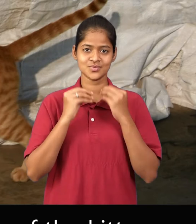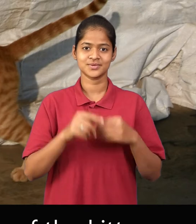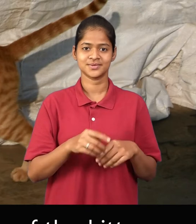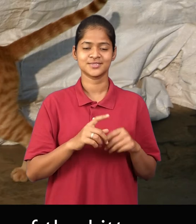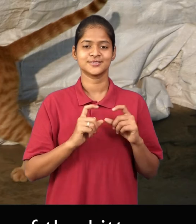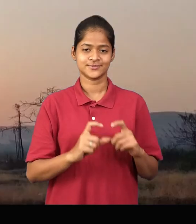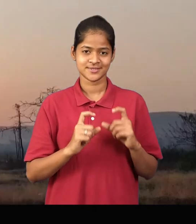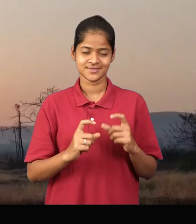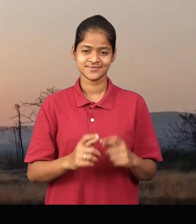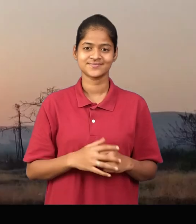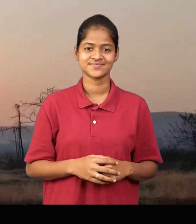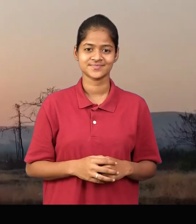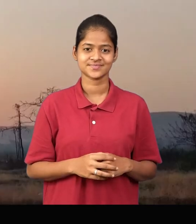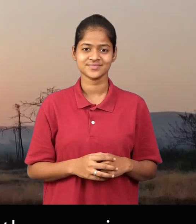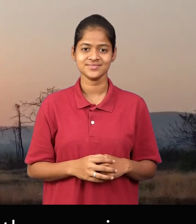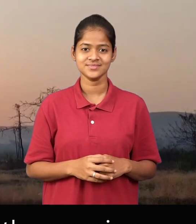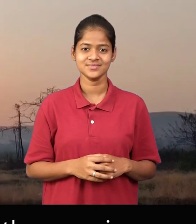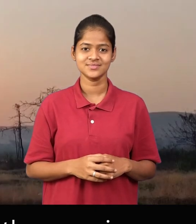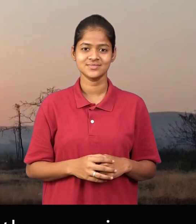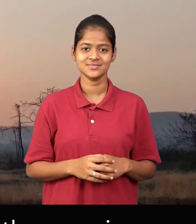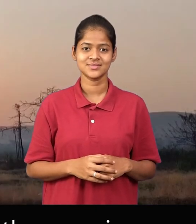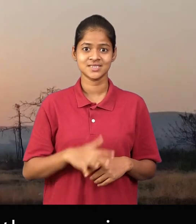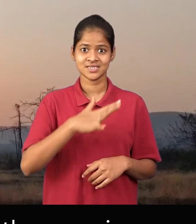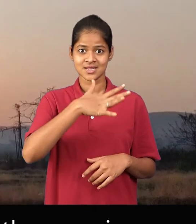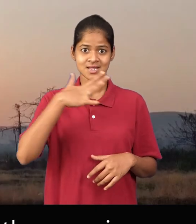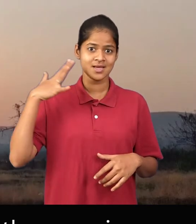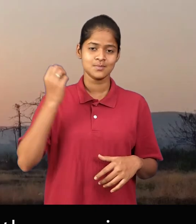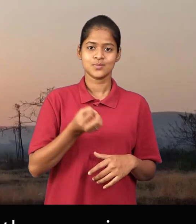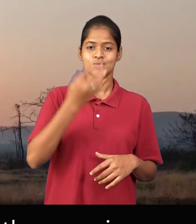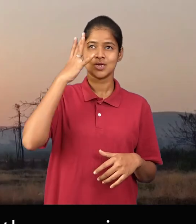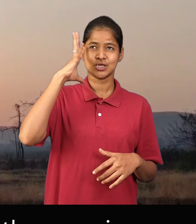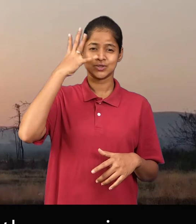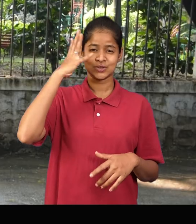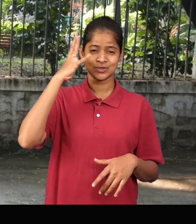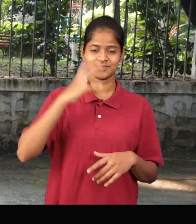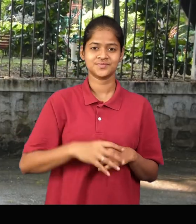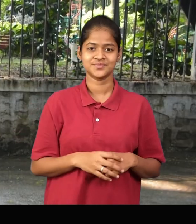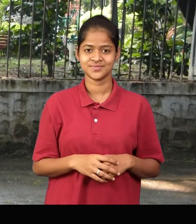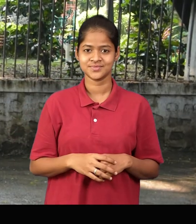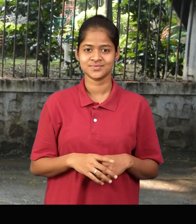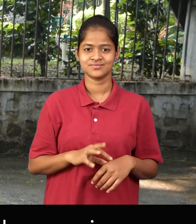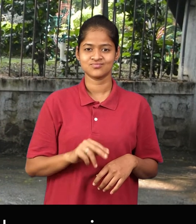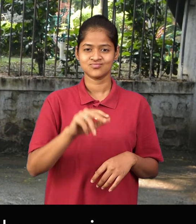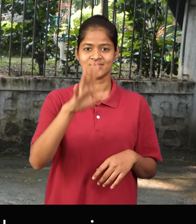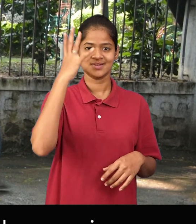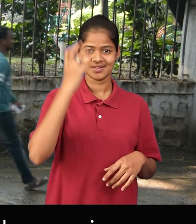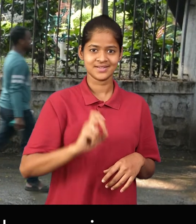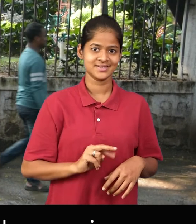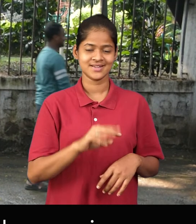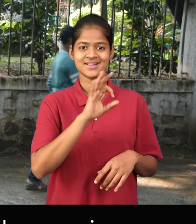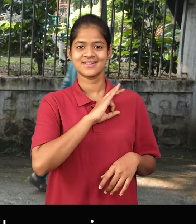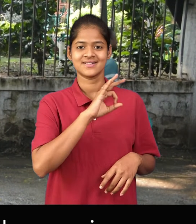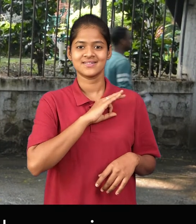of the kitten. Shine The sun shines in the morning. Walk I like